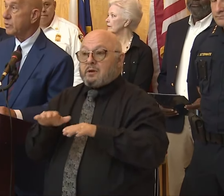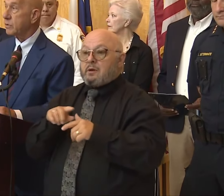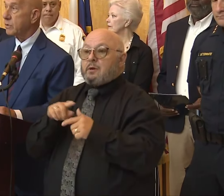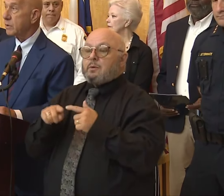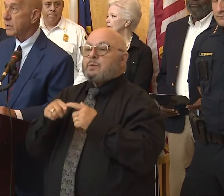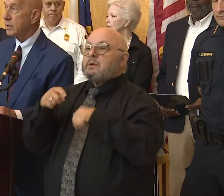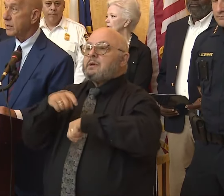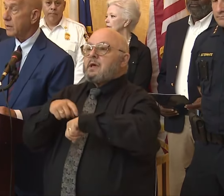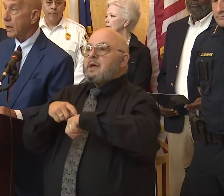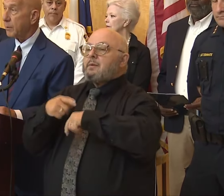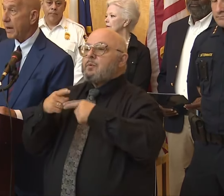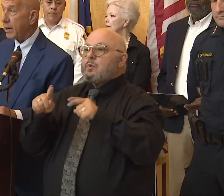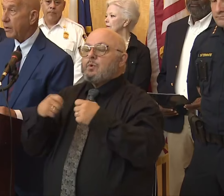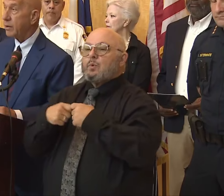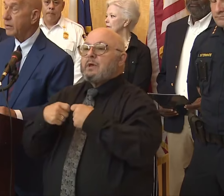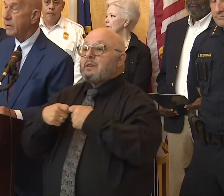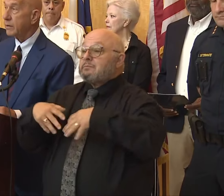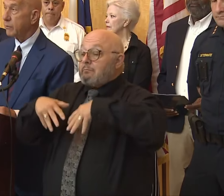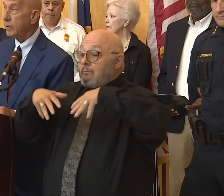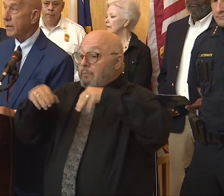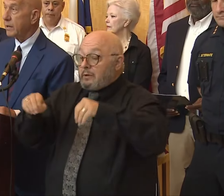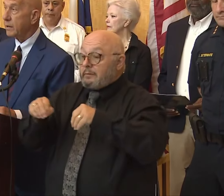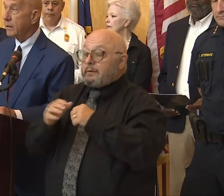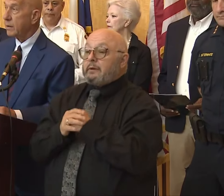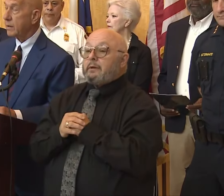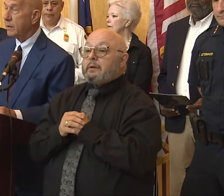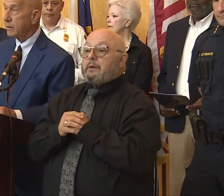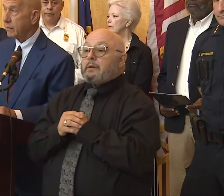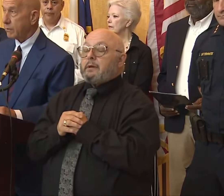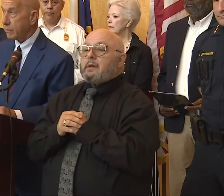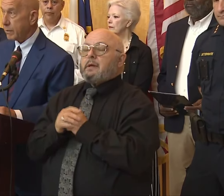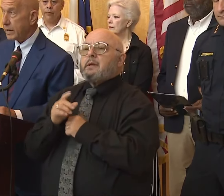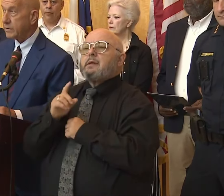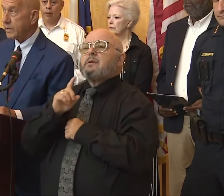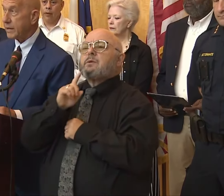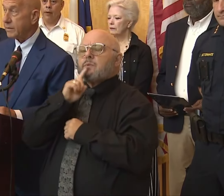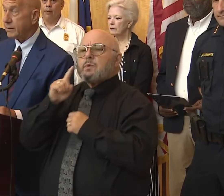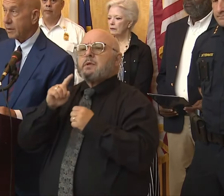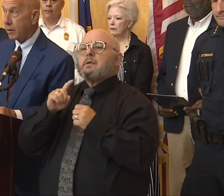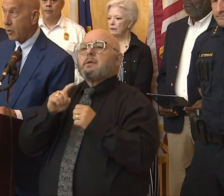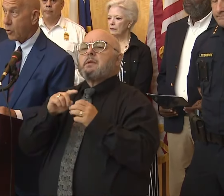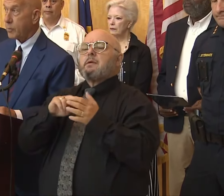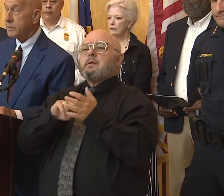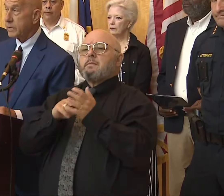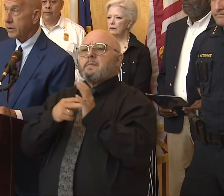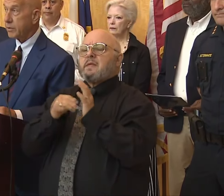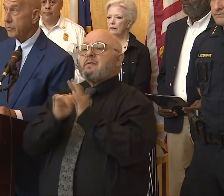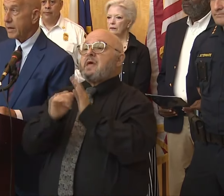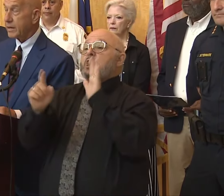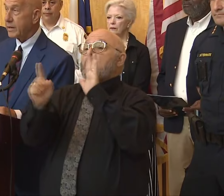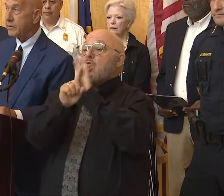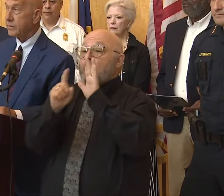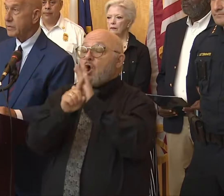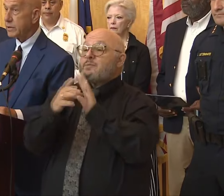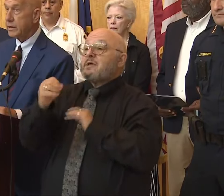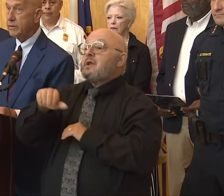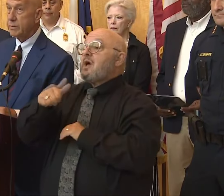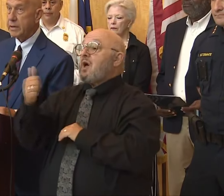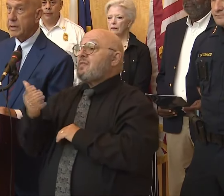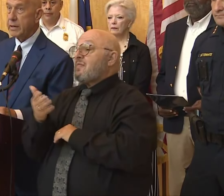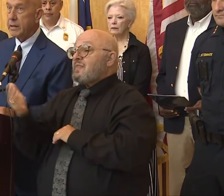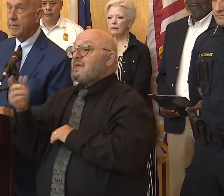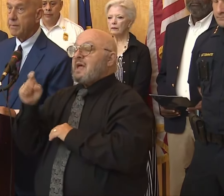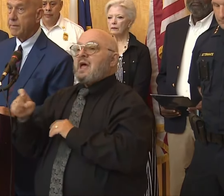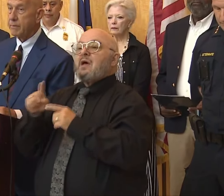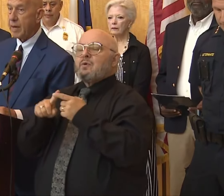lose our power. It really means that alarms and other mechanisms need to